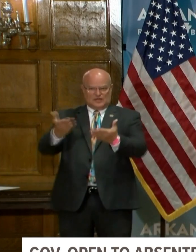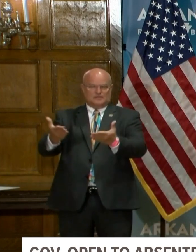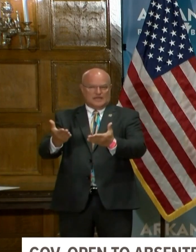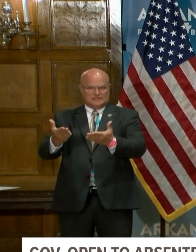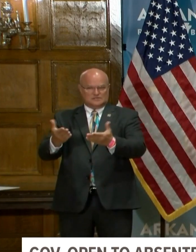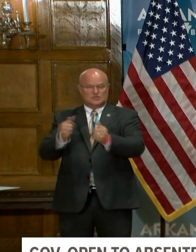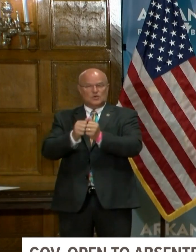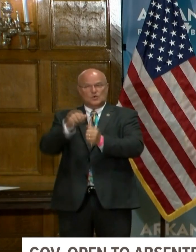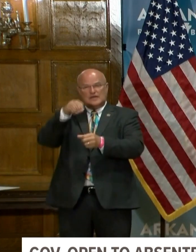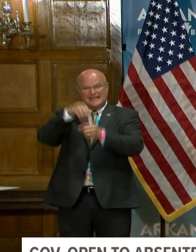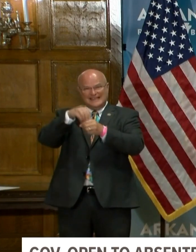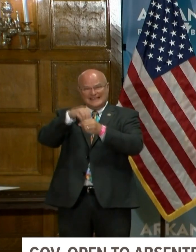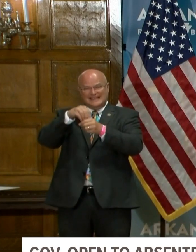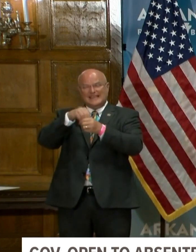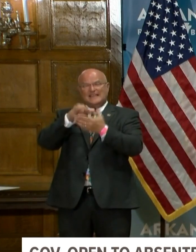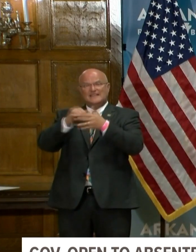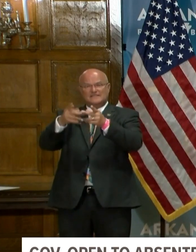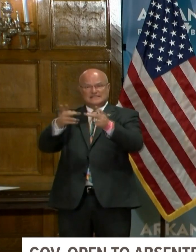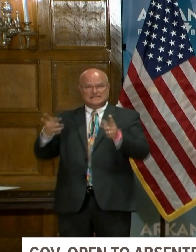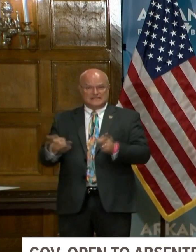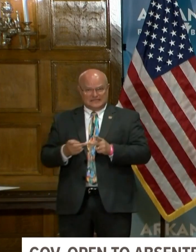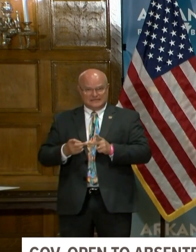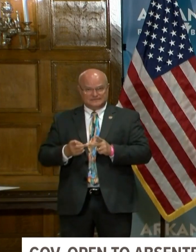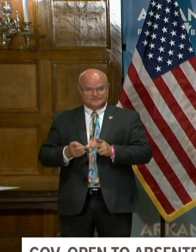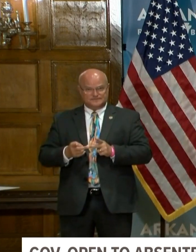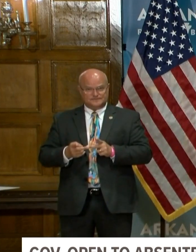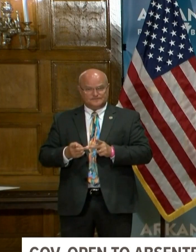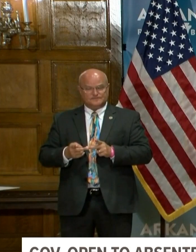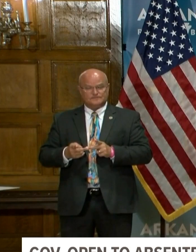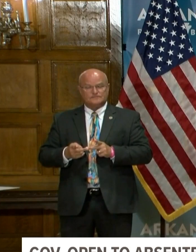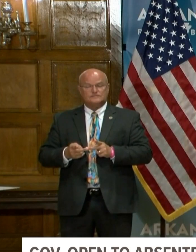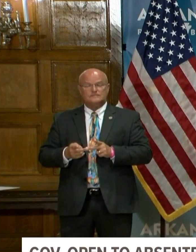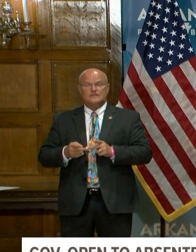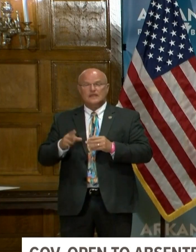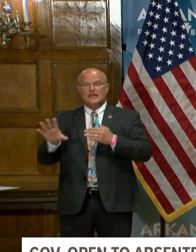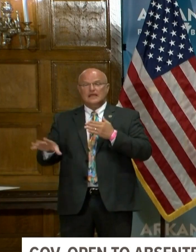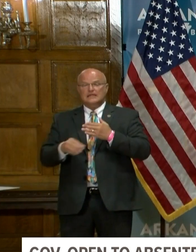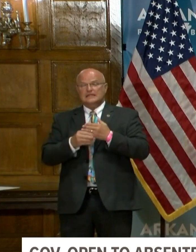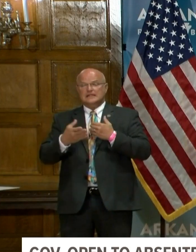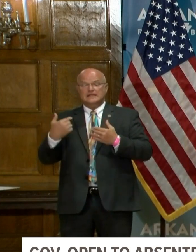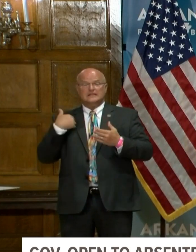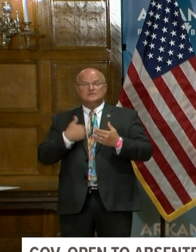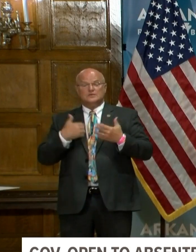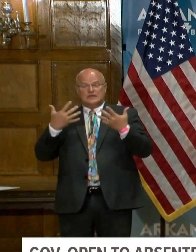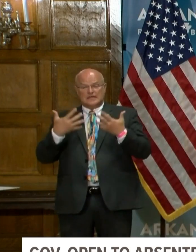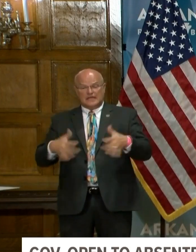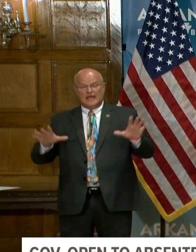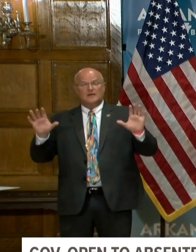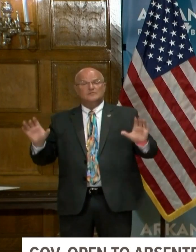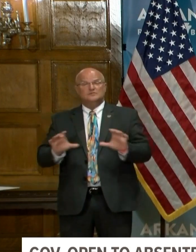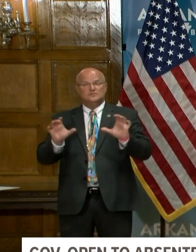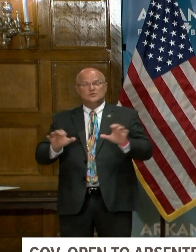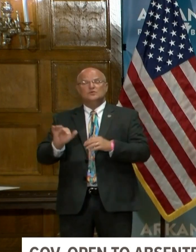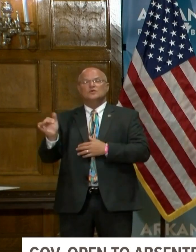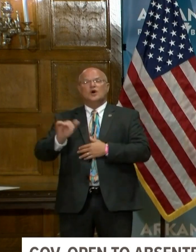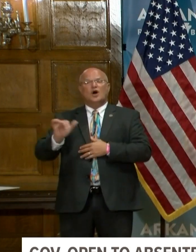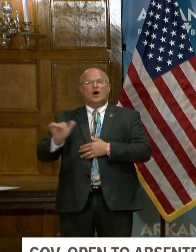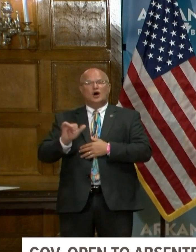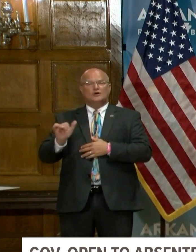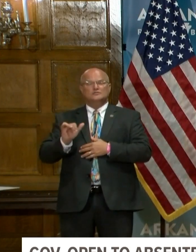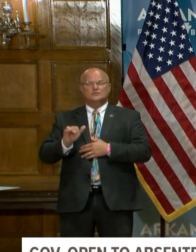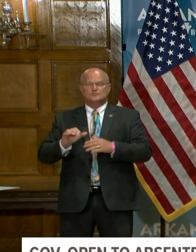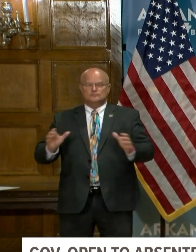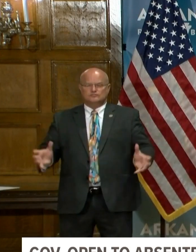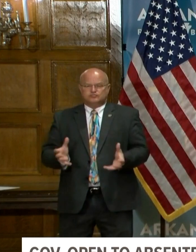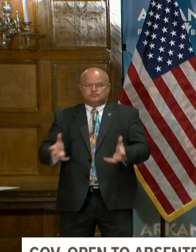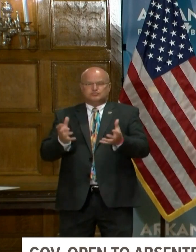recommendations within the facility. In addition to the things that we have been doing, we're also scaling